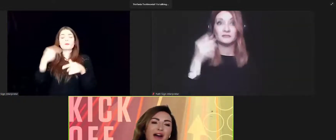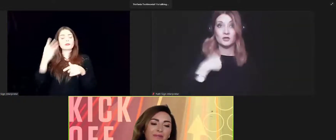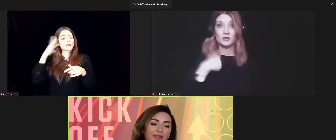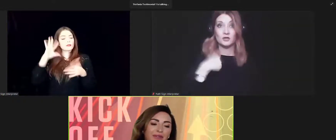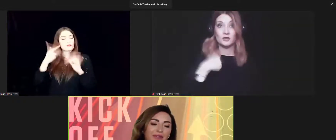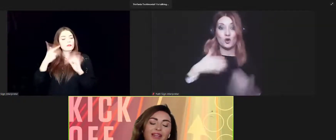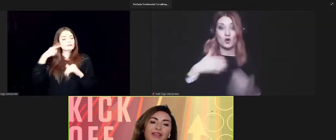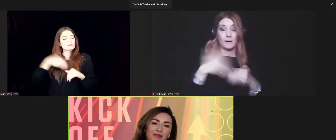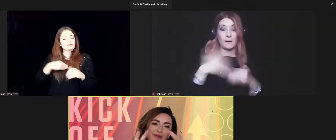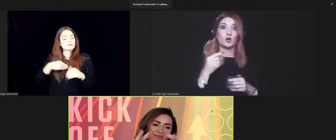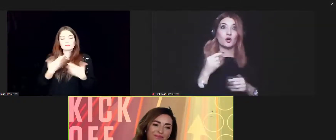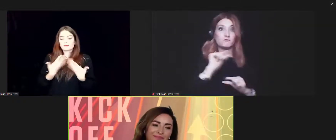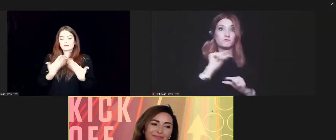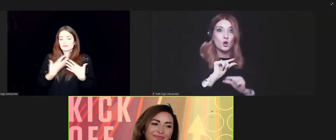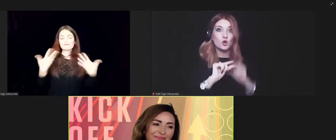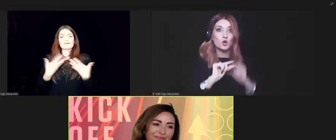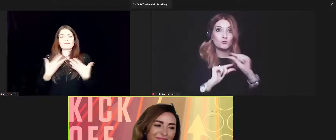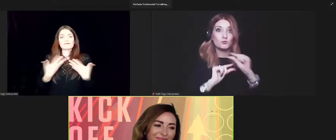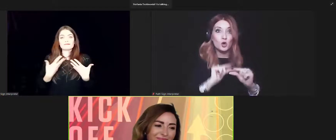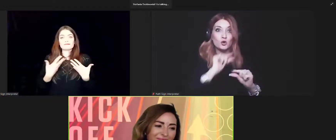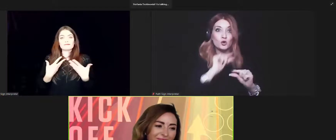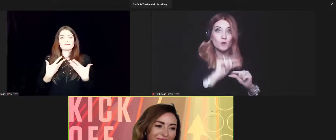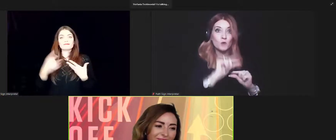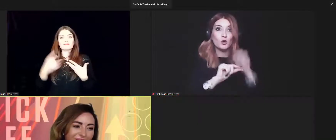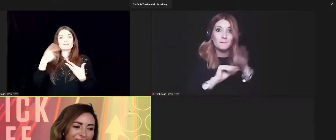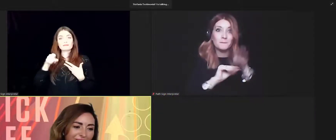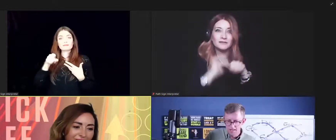give up. Thank you.